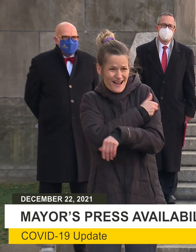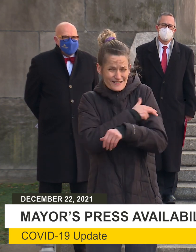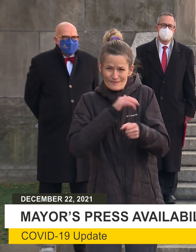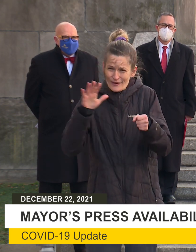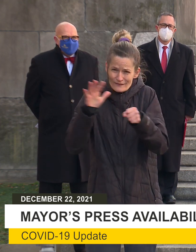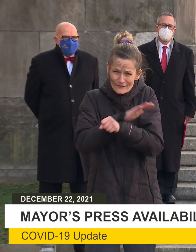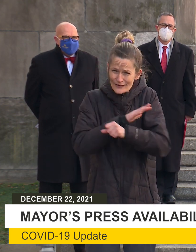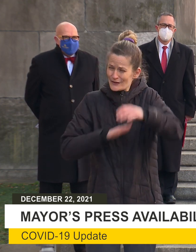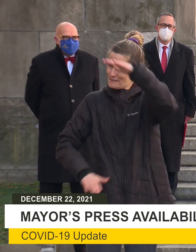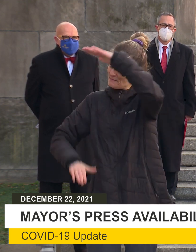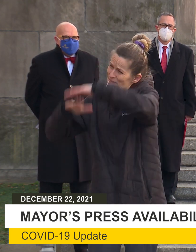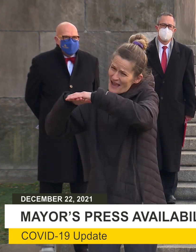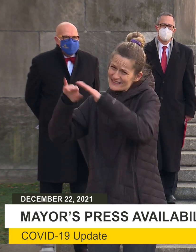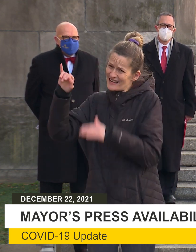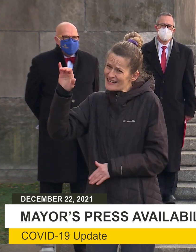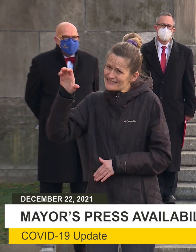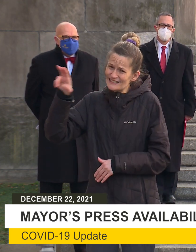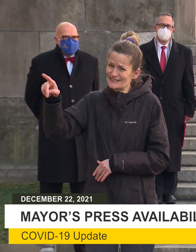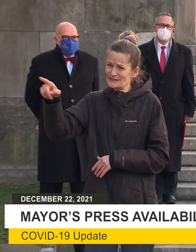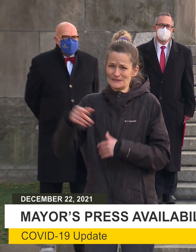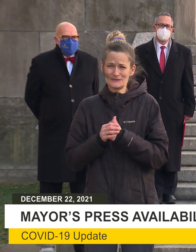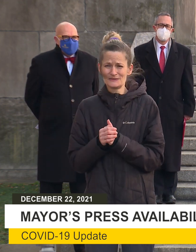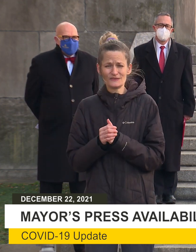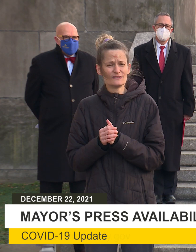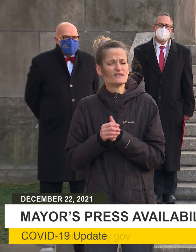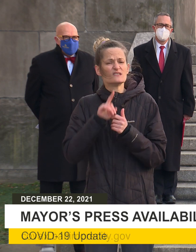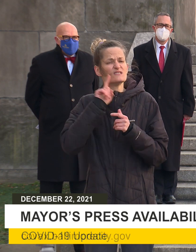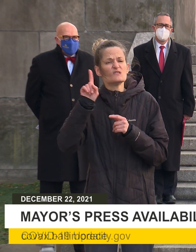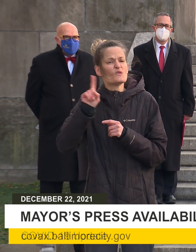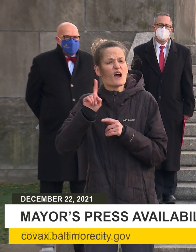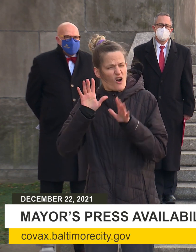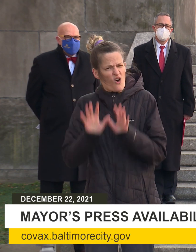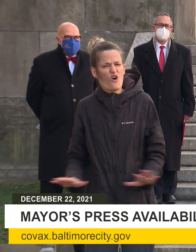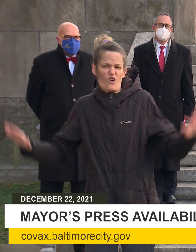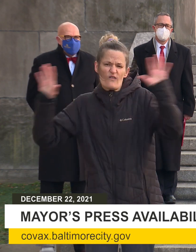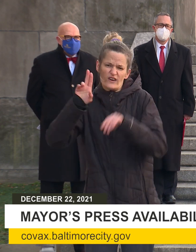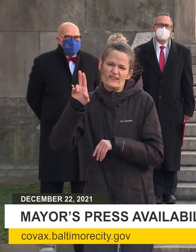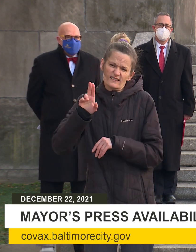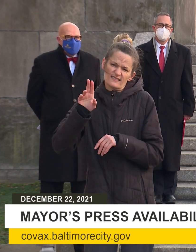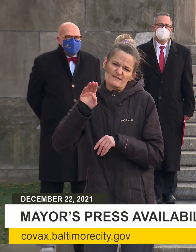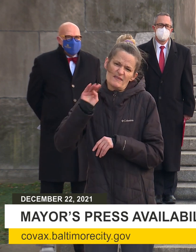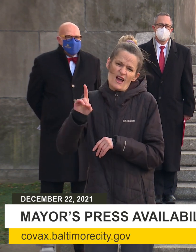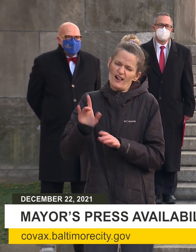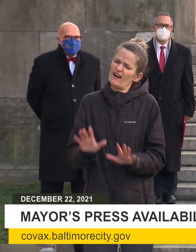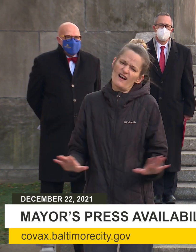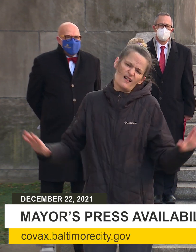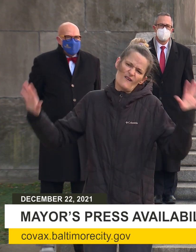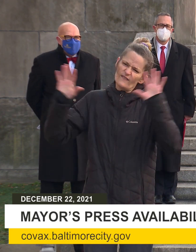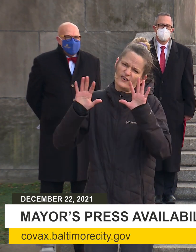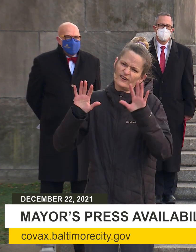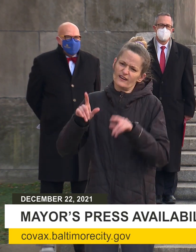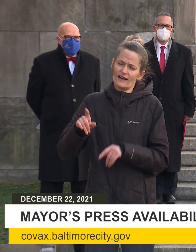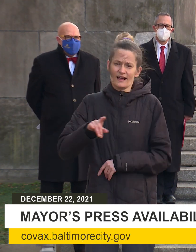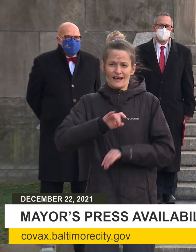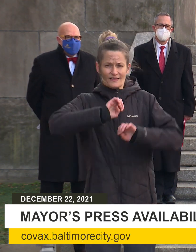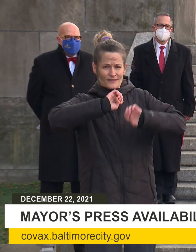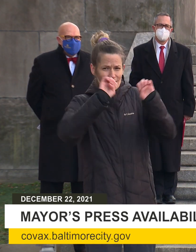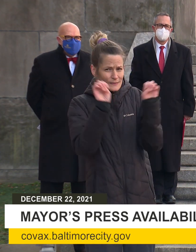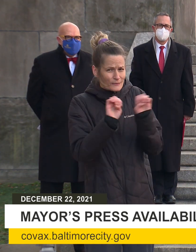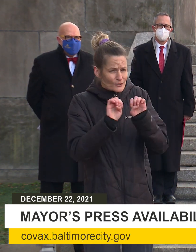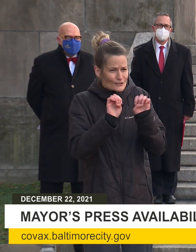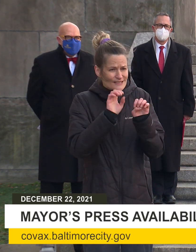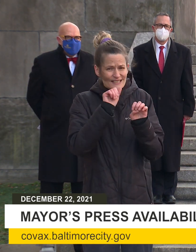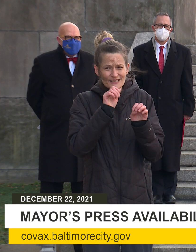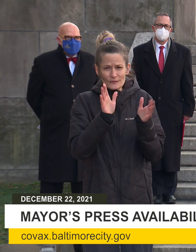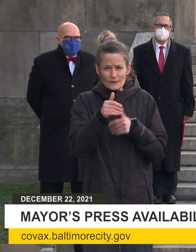hospitals across the state are at capacity. Our emergency departments, both at Sinai, Grace Medical Center, and as